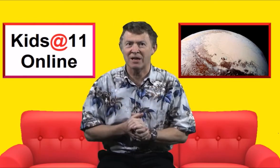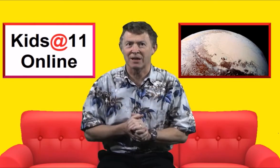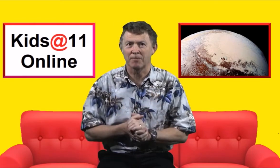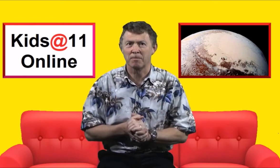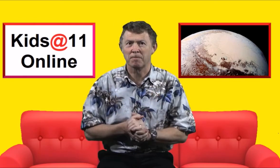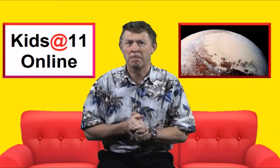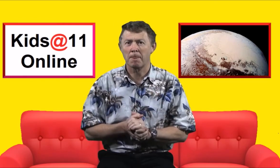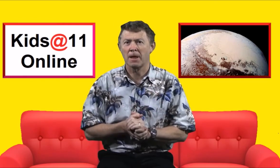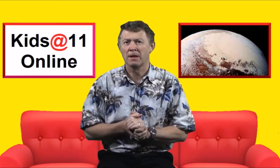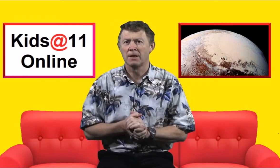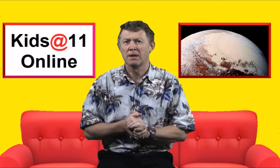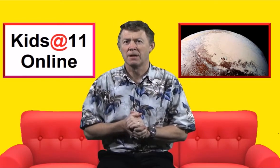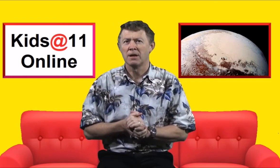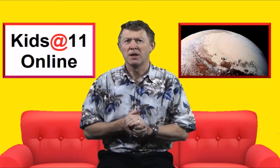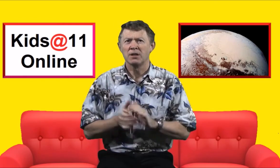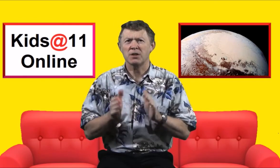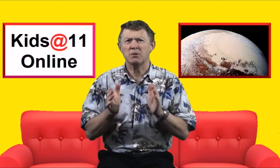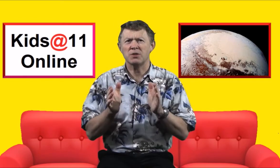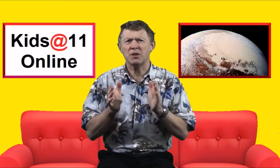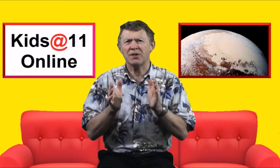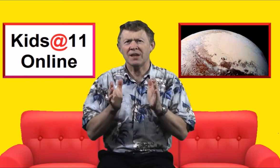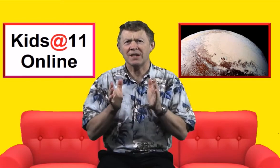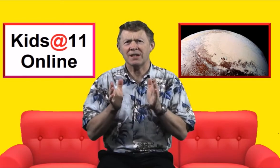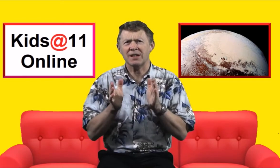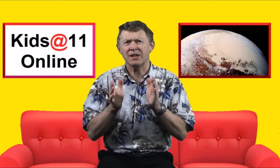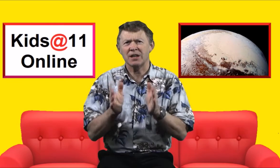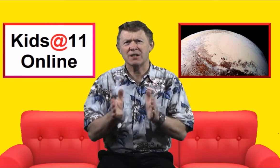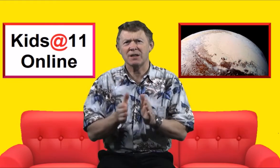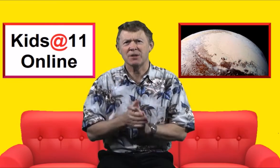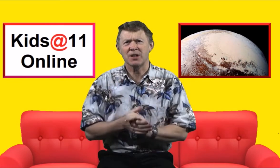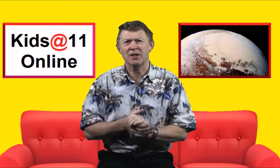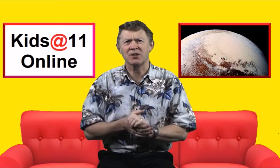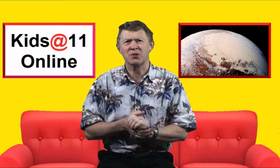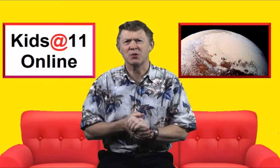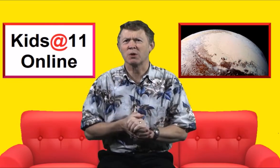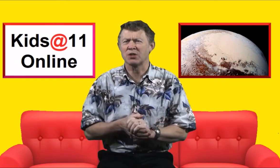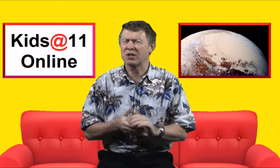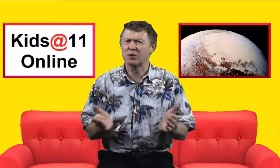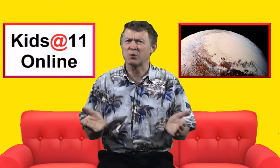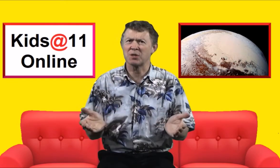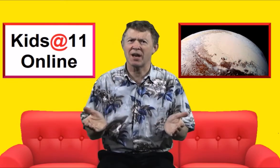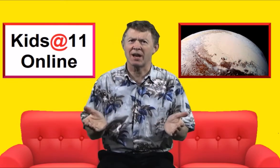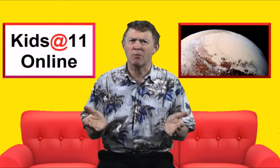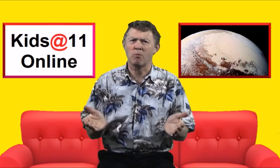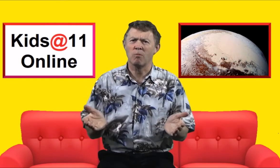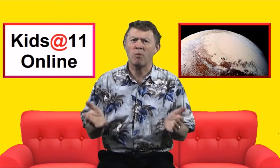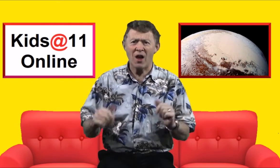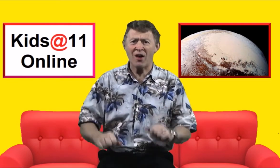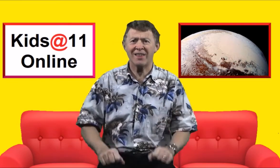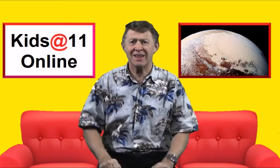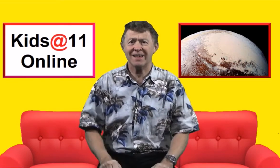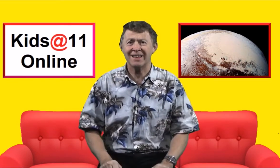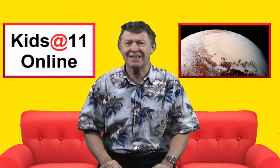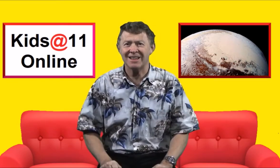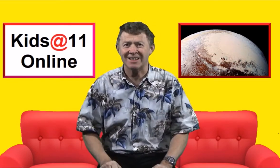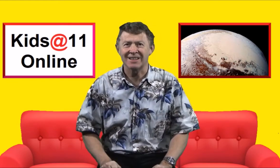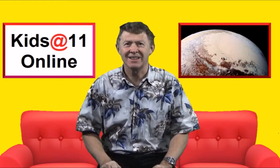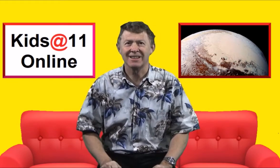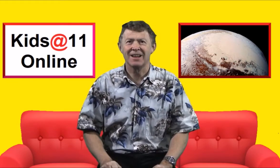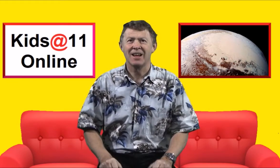making. So do you think Nicodemus understood what Jesus was saying? Well, I think he did.